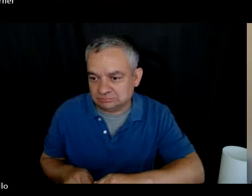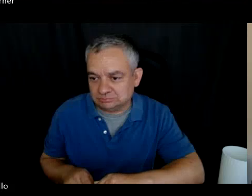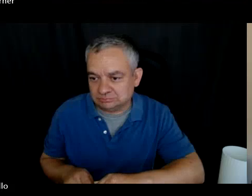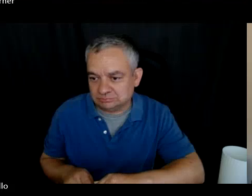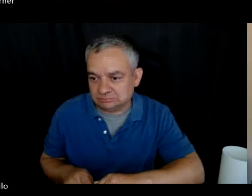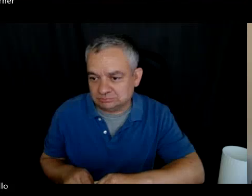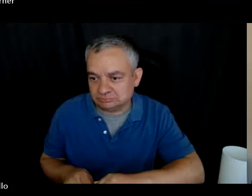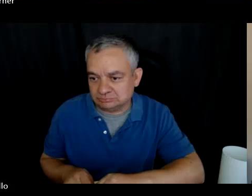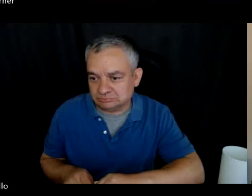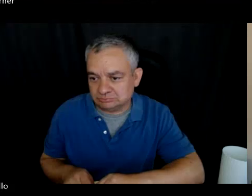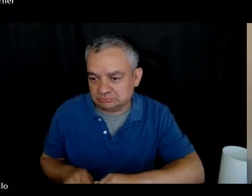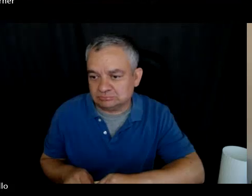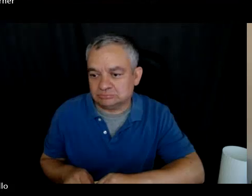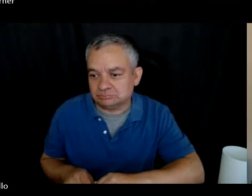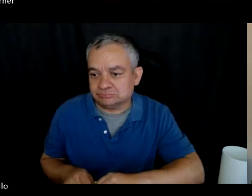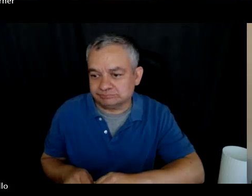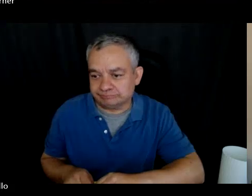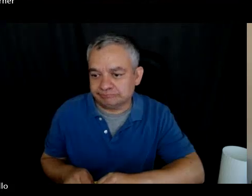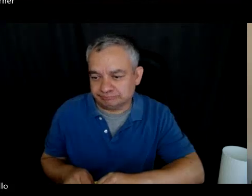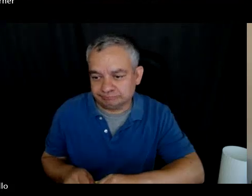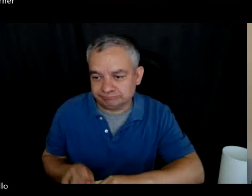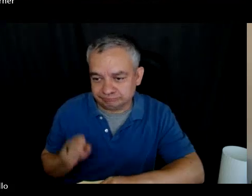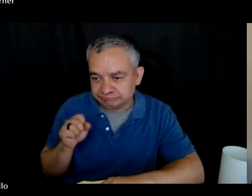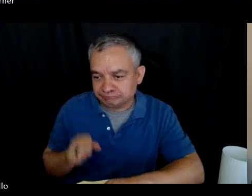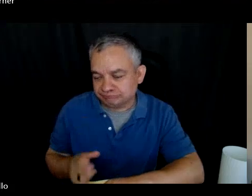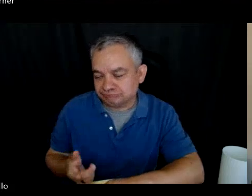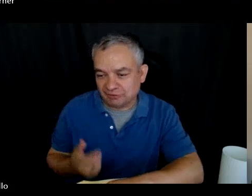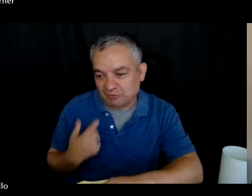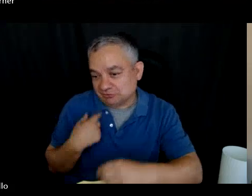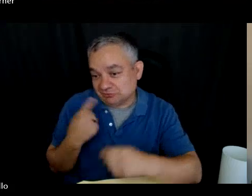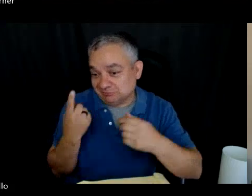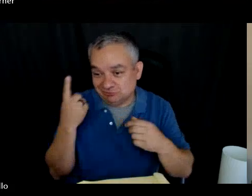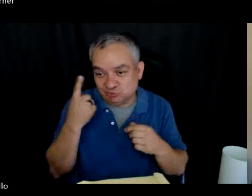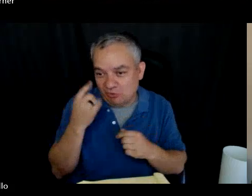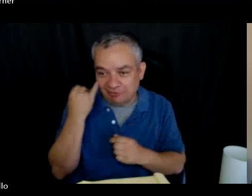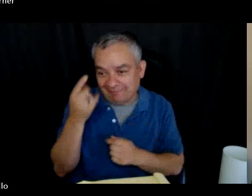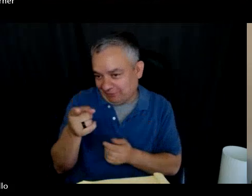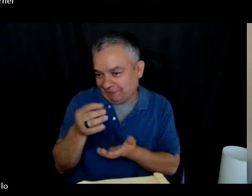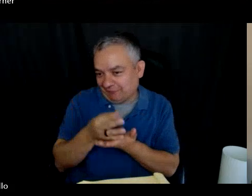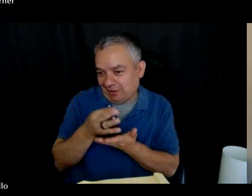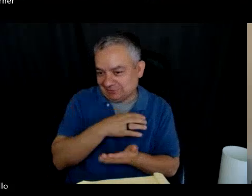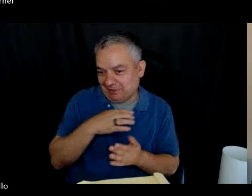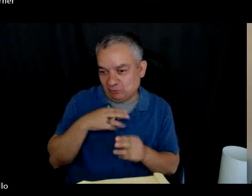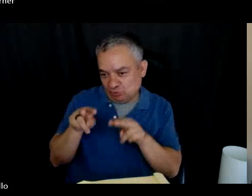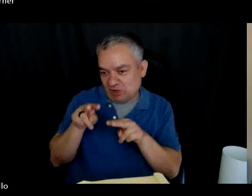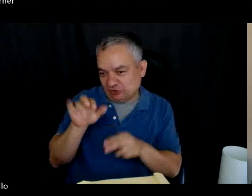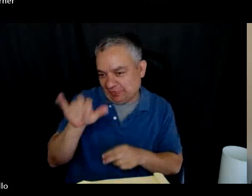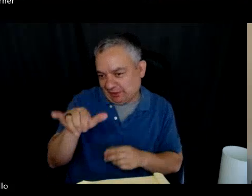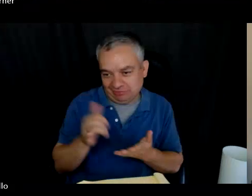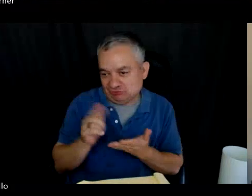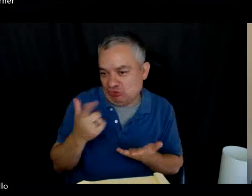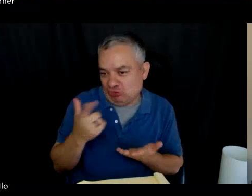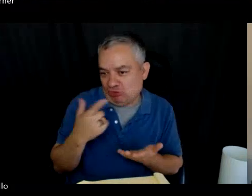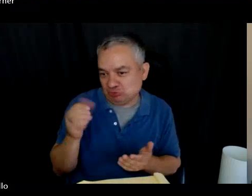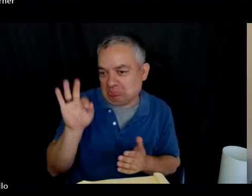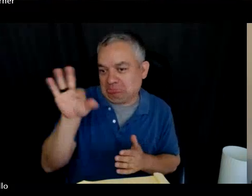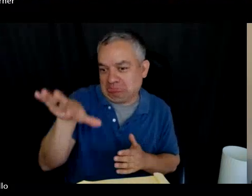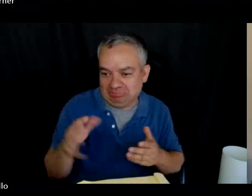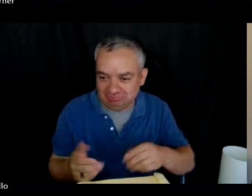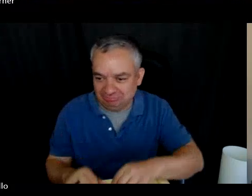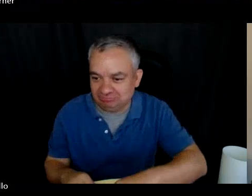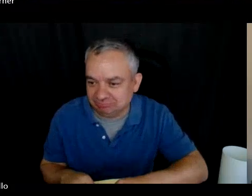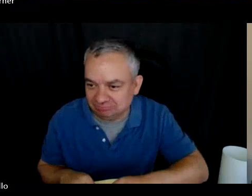amount that we recover, if that makes sense. Ray said, I was just wondering if that was something